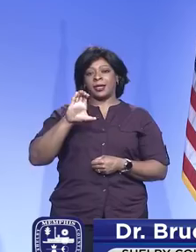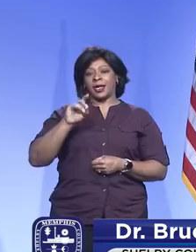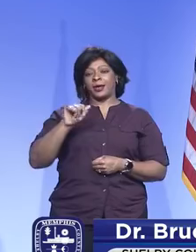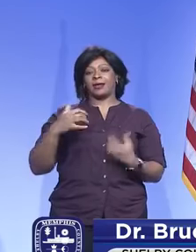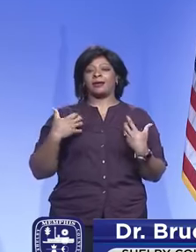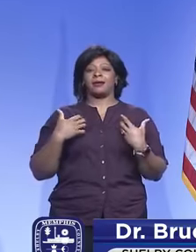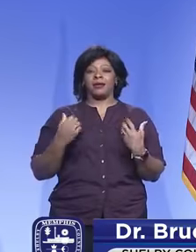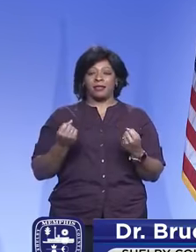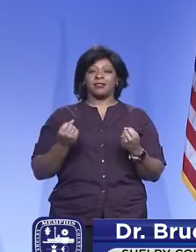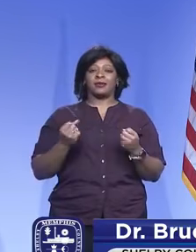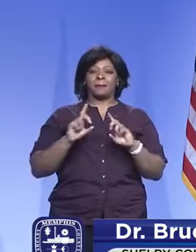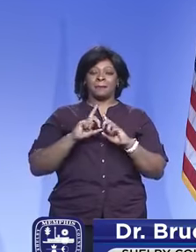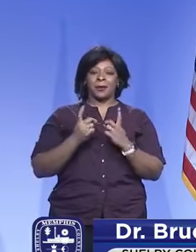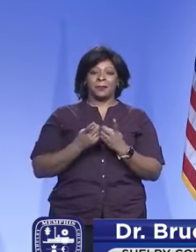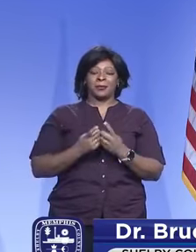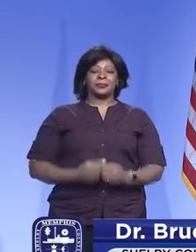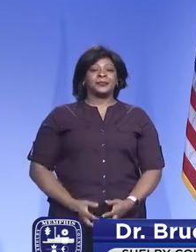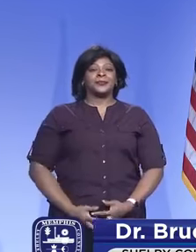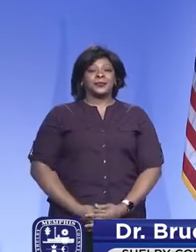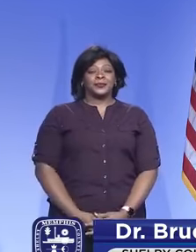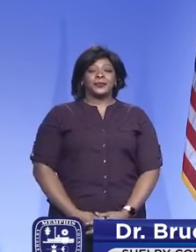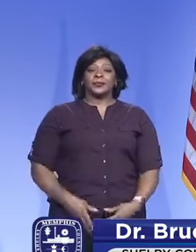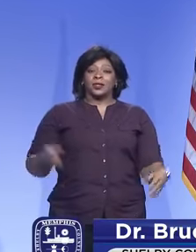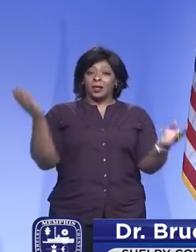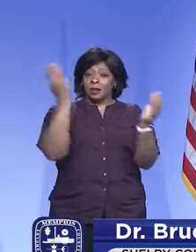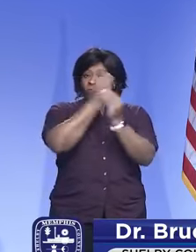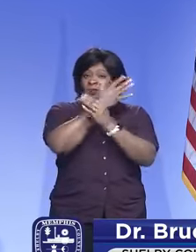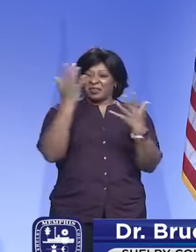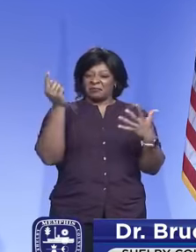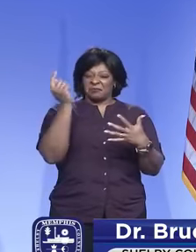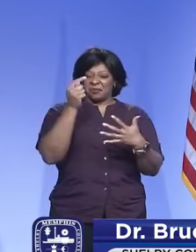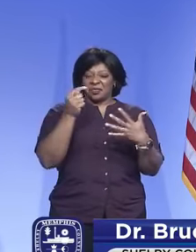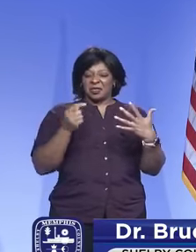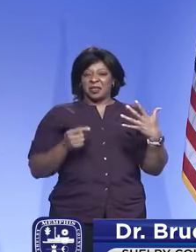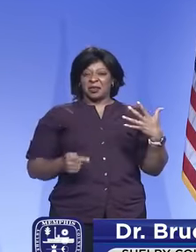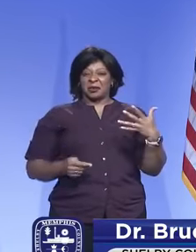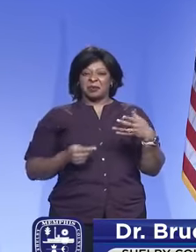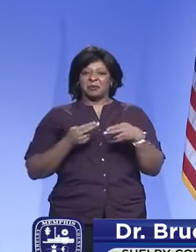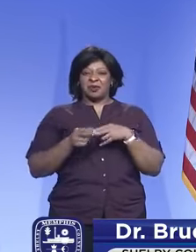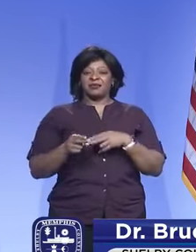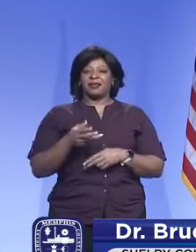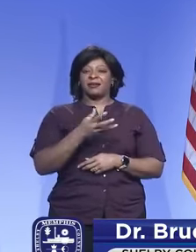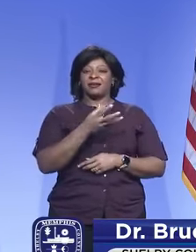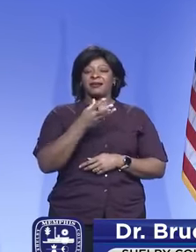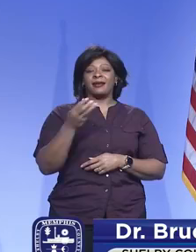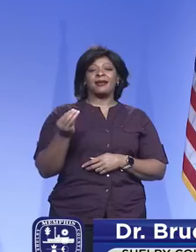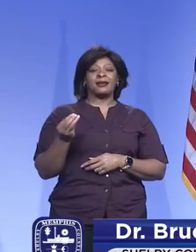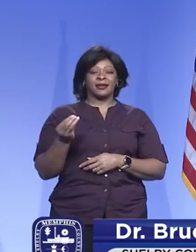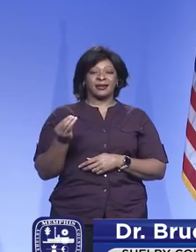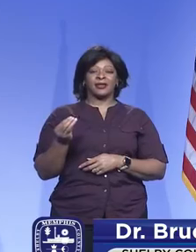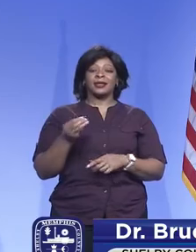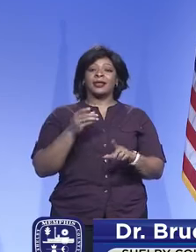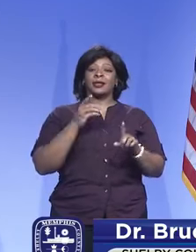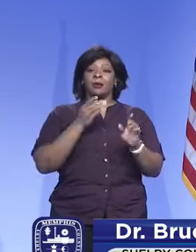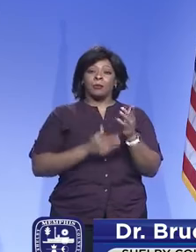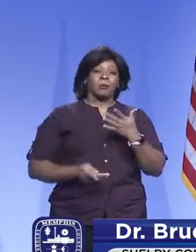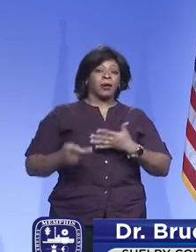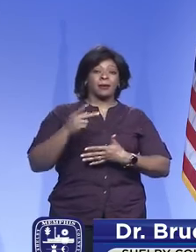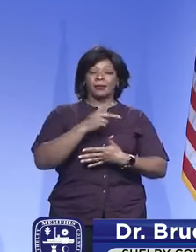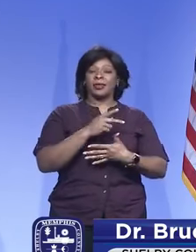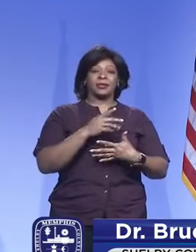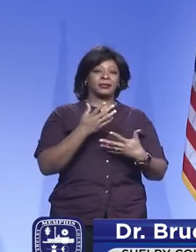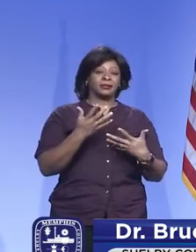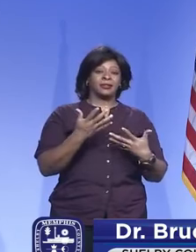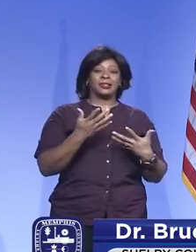Just a few things I want to address, and primarily address the elephant